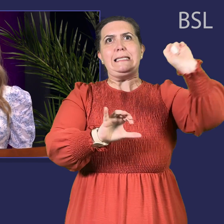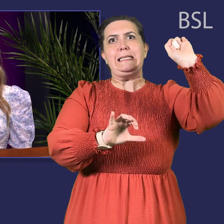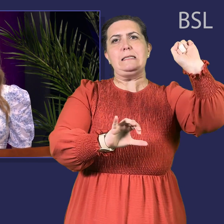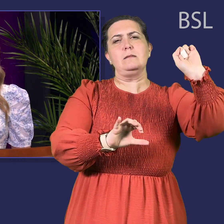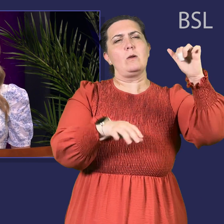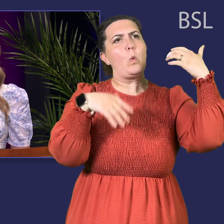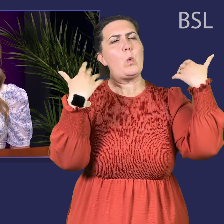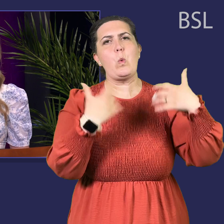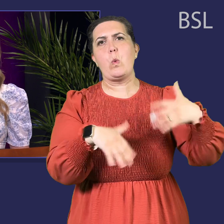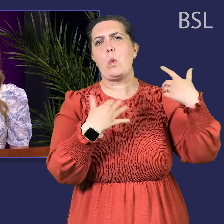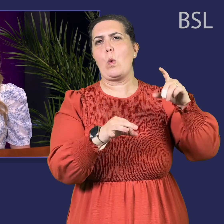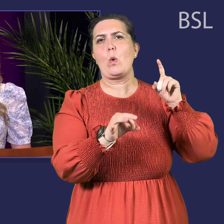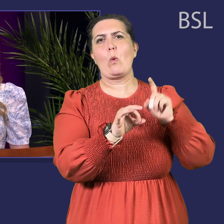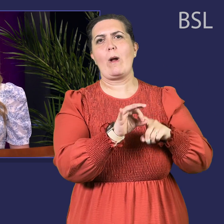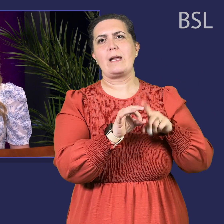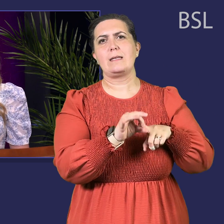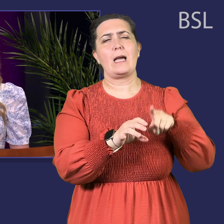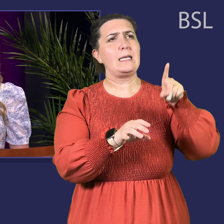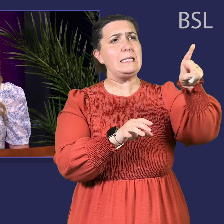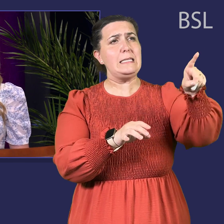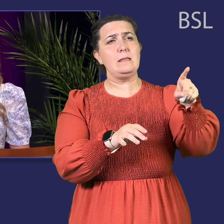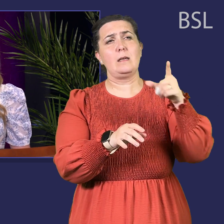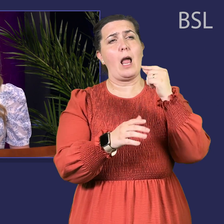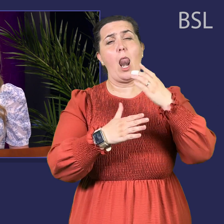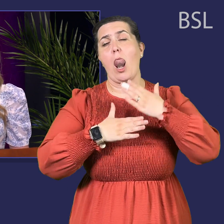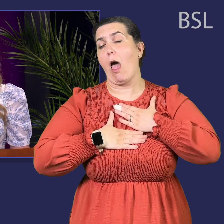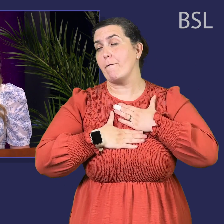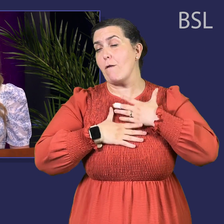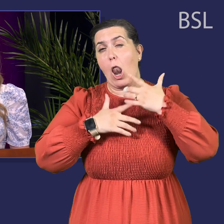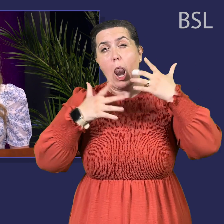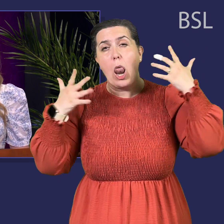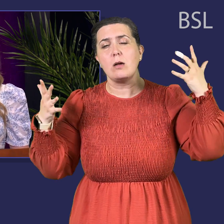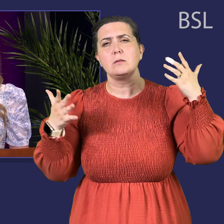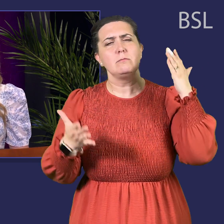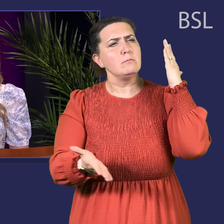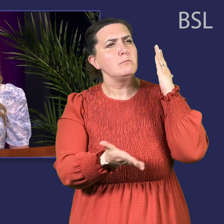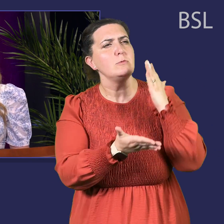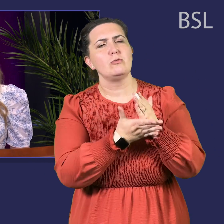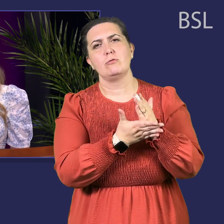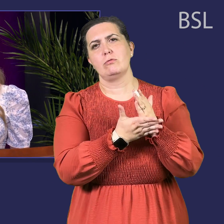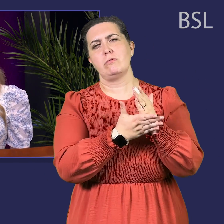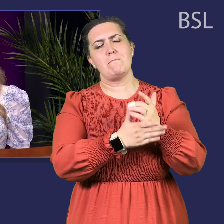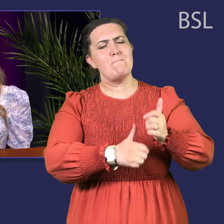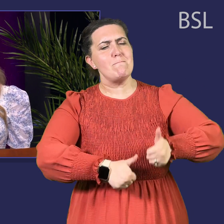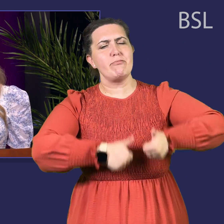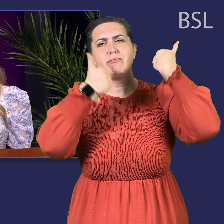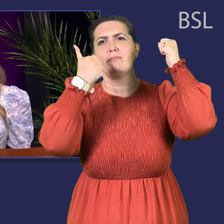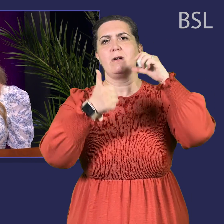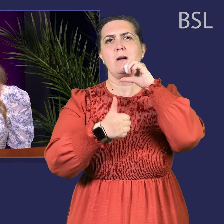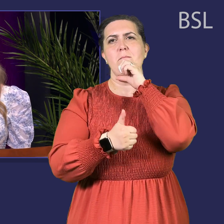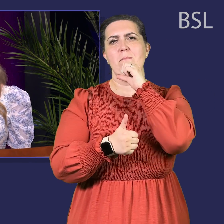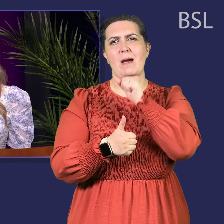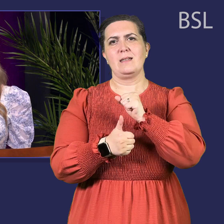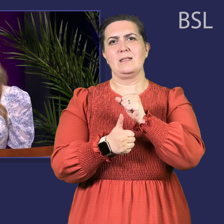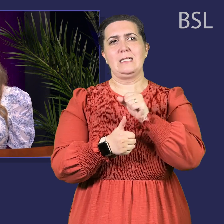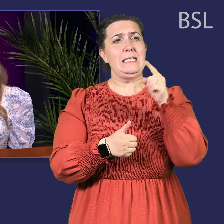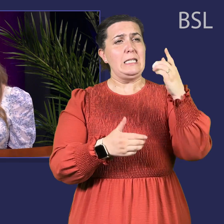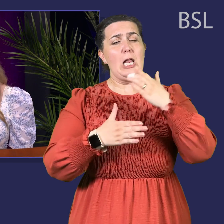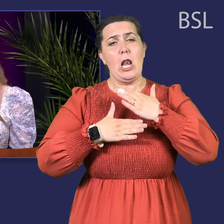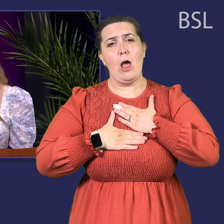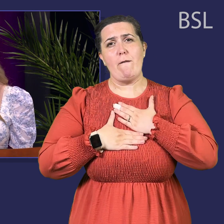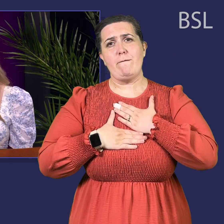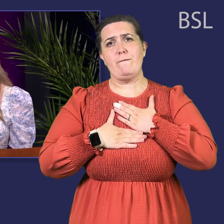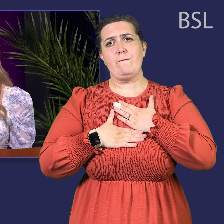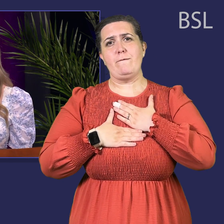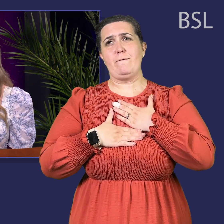can sense at least a measure of his remarkable character and his huge capacity for love. He is a truly tremendous man who tenderly